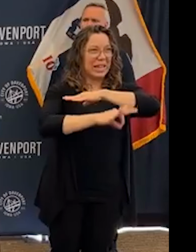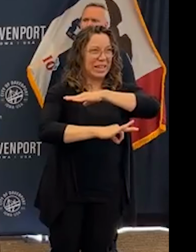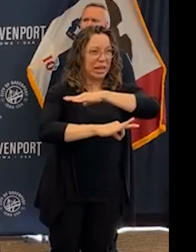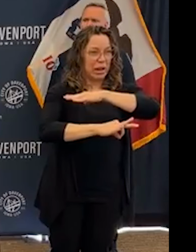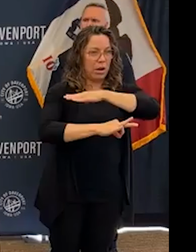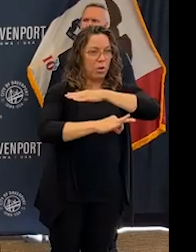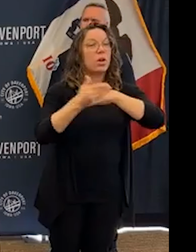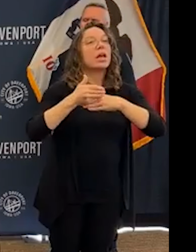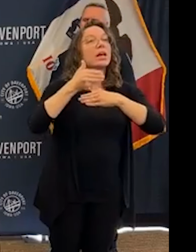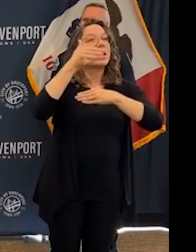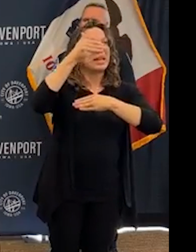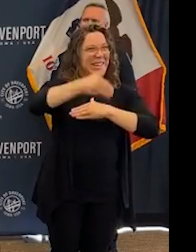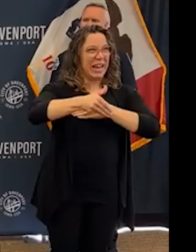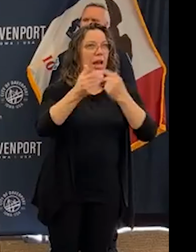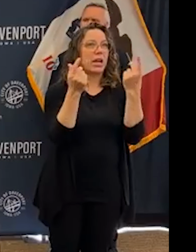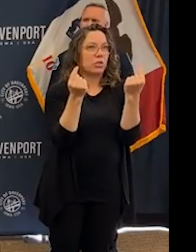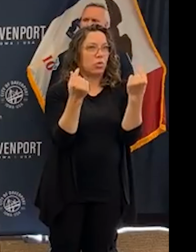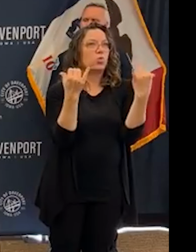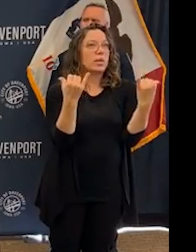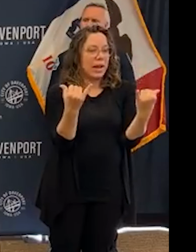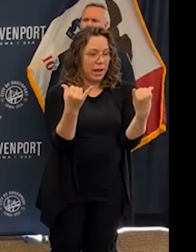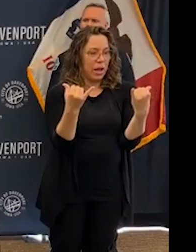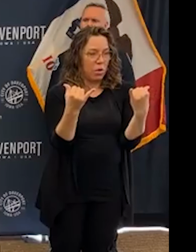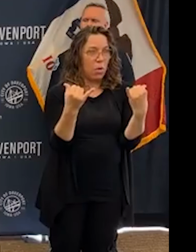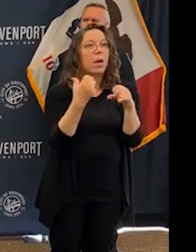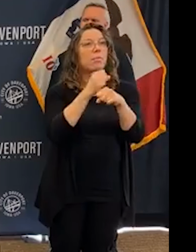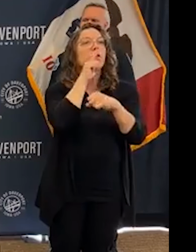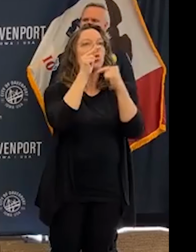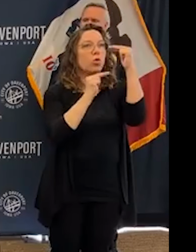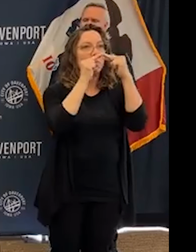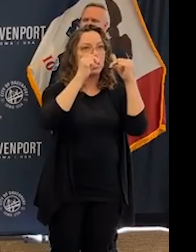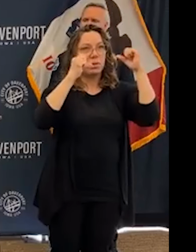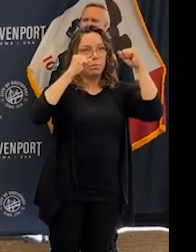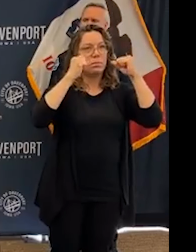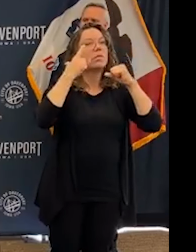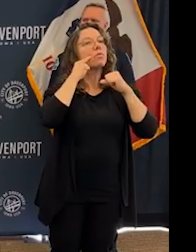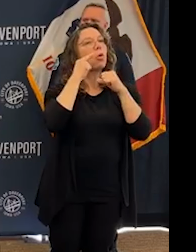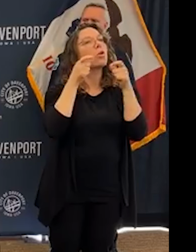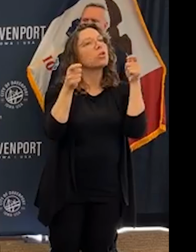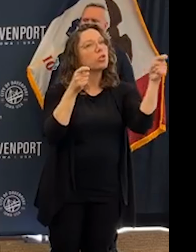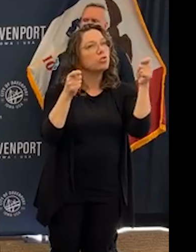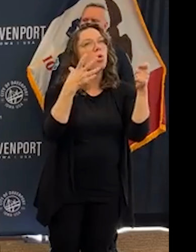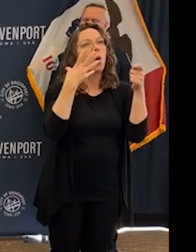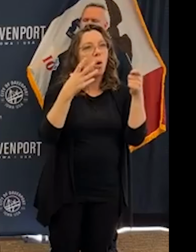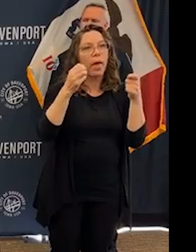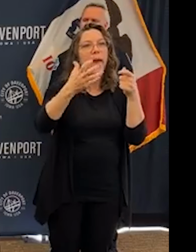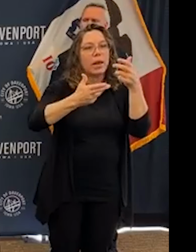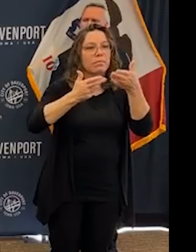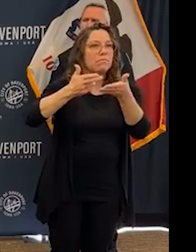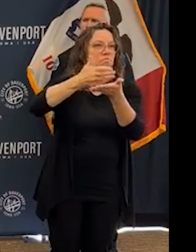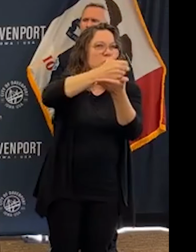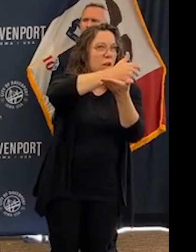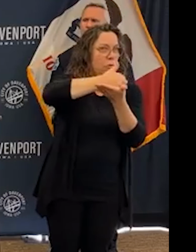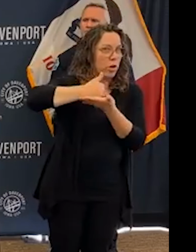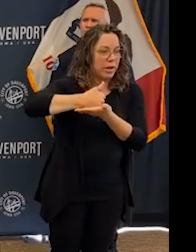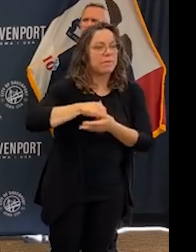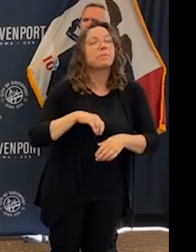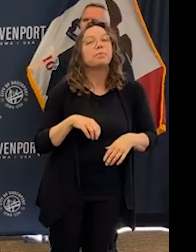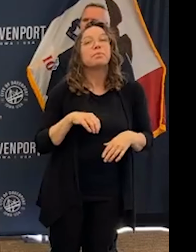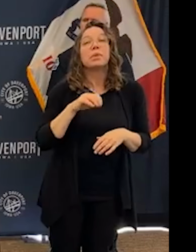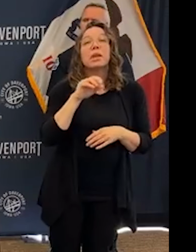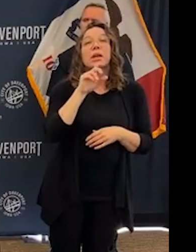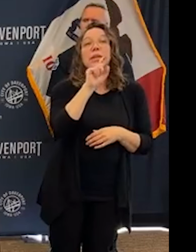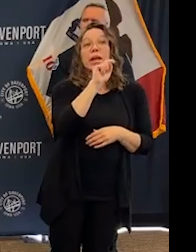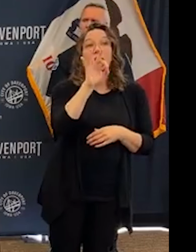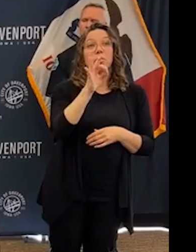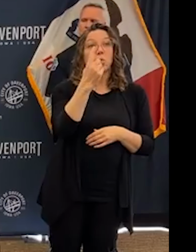phase of our mission, shoring, securing the building for control and recovery. Iowa Task Force One has installed